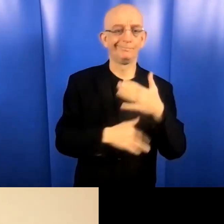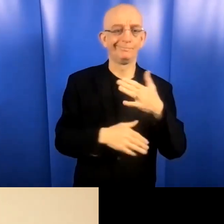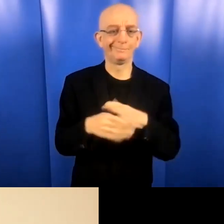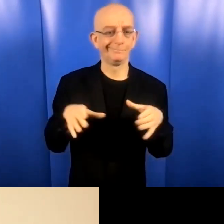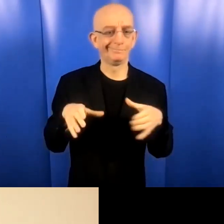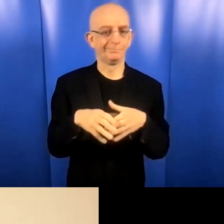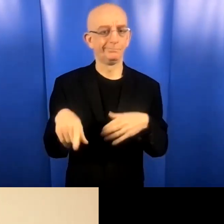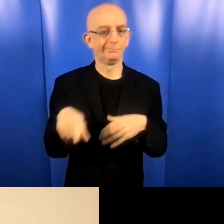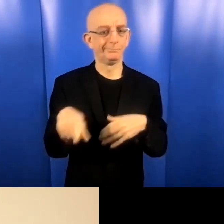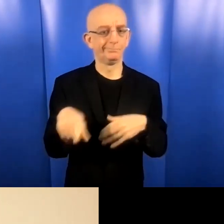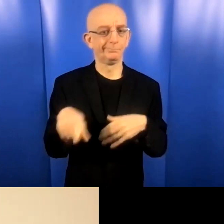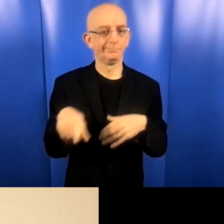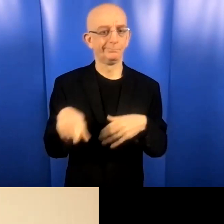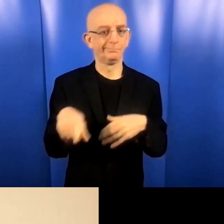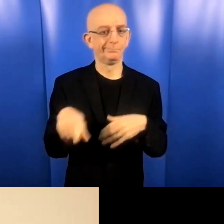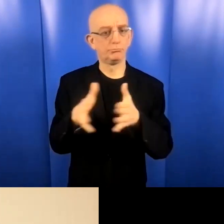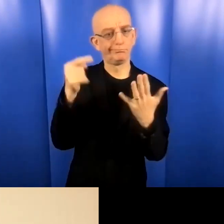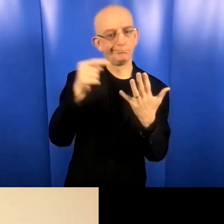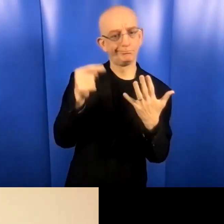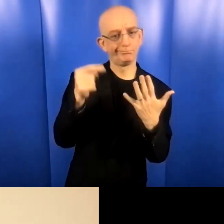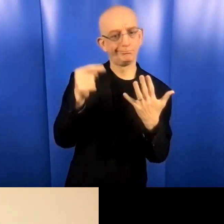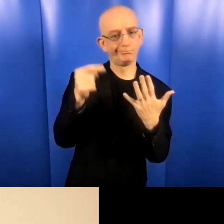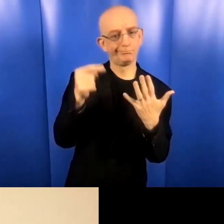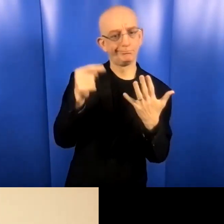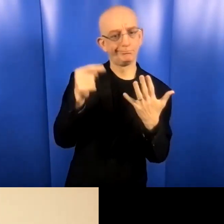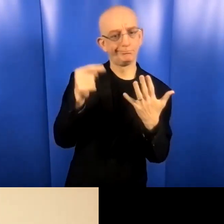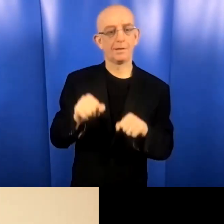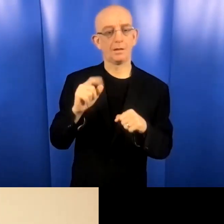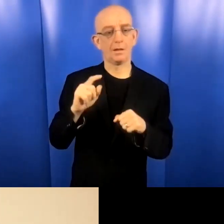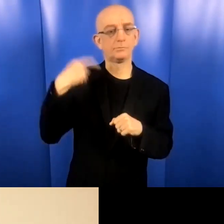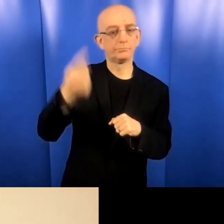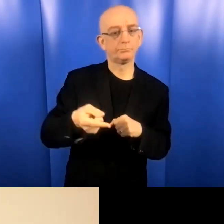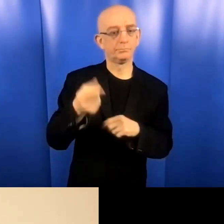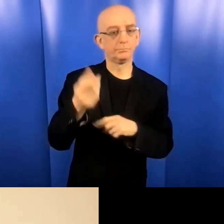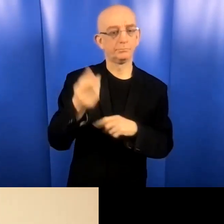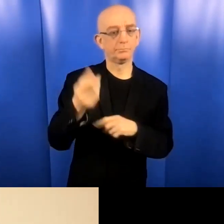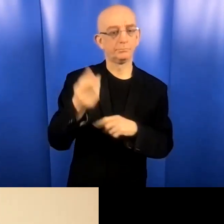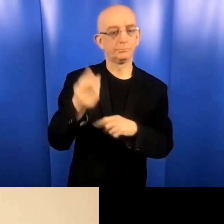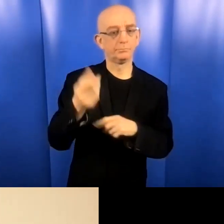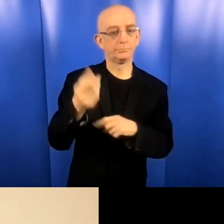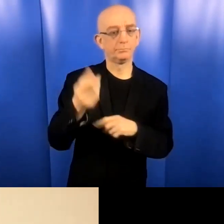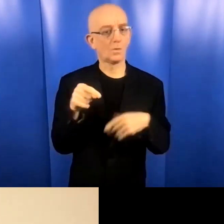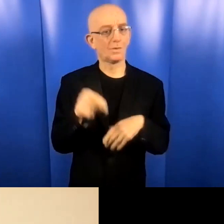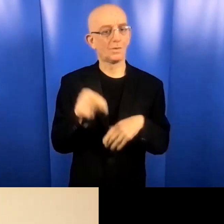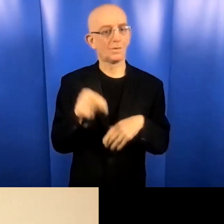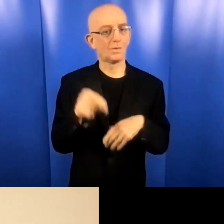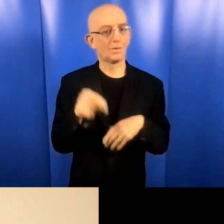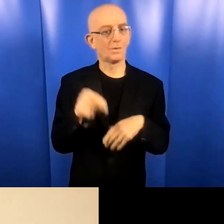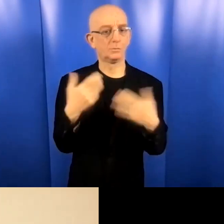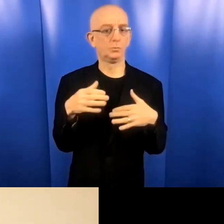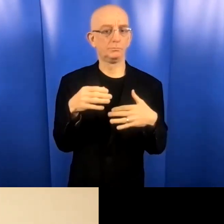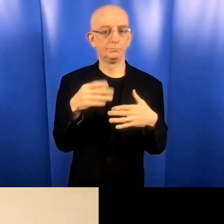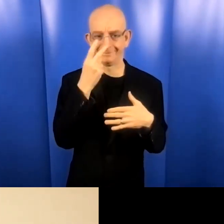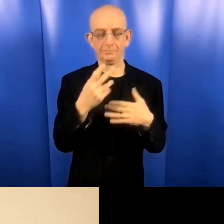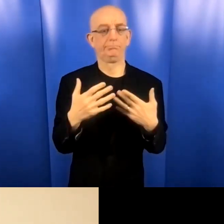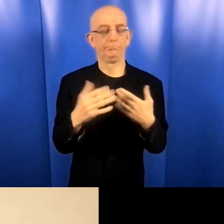can be further added in the next presentation. So one of the realities that we have so far faced from our brothers and